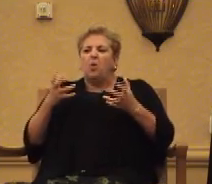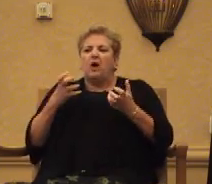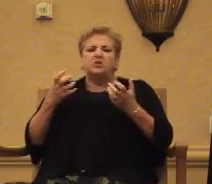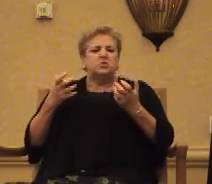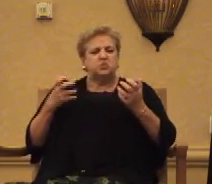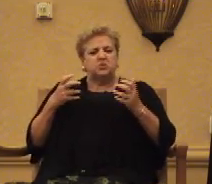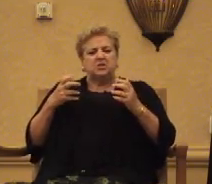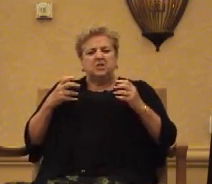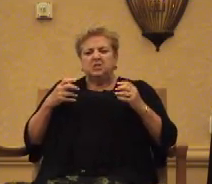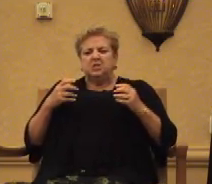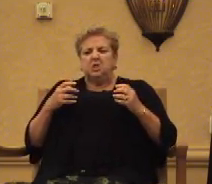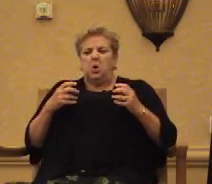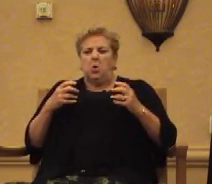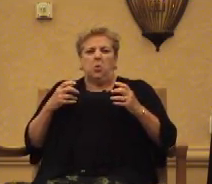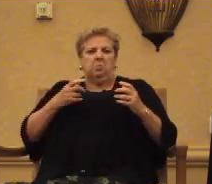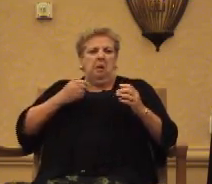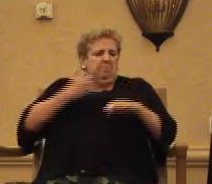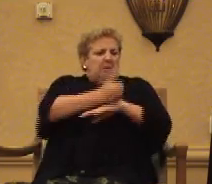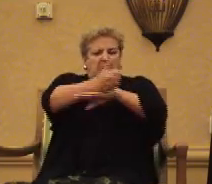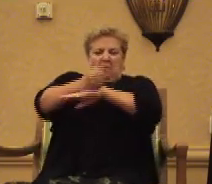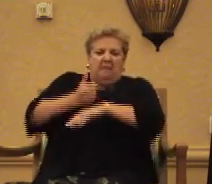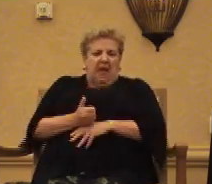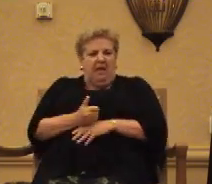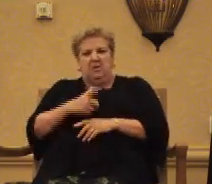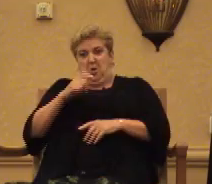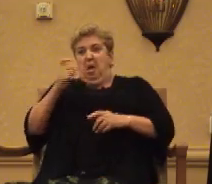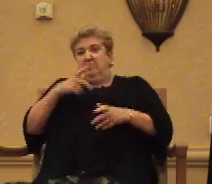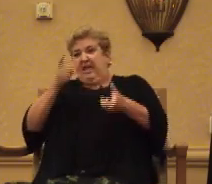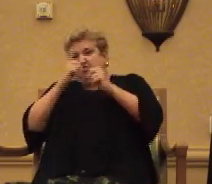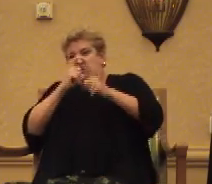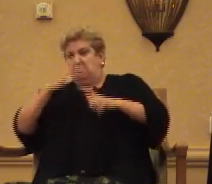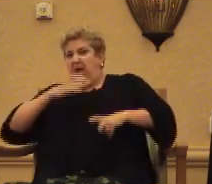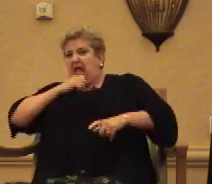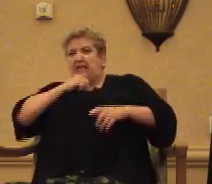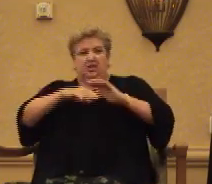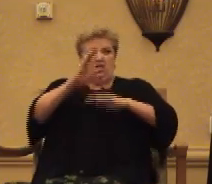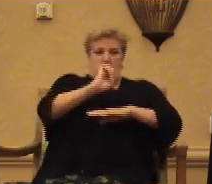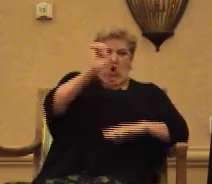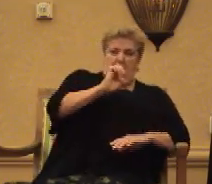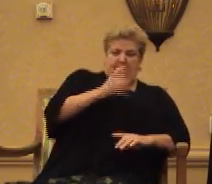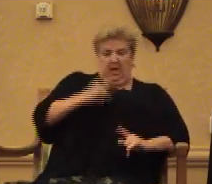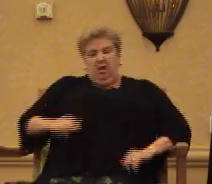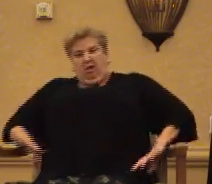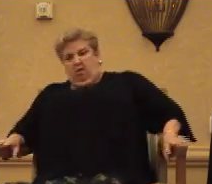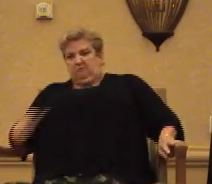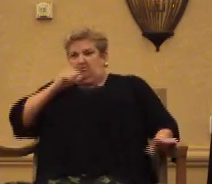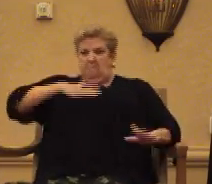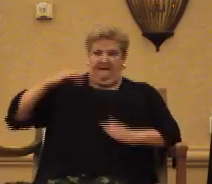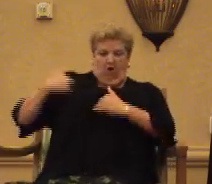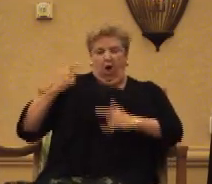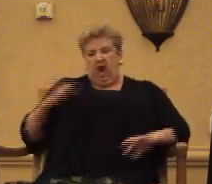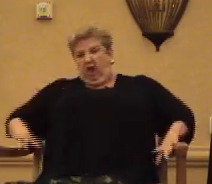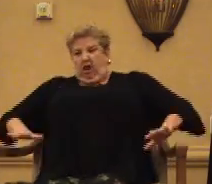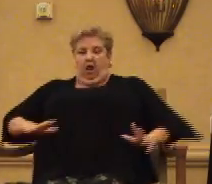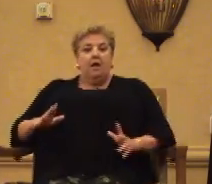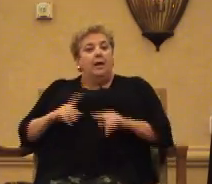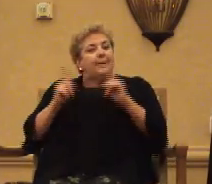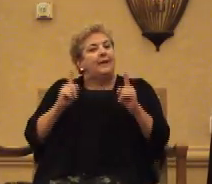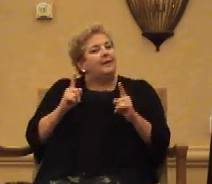human freedom, because they can drink at my age in Europe, for God's sakes. And I would have told you all kinds of stuff like that. But the real reason I'm there, there's something wrong with